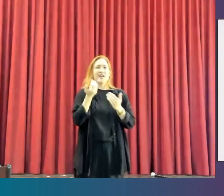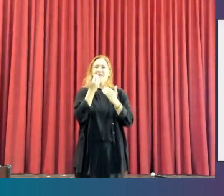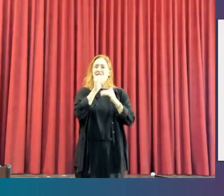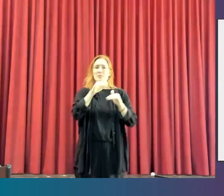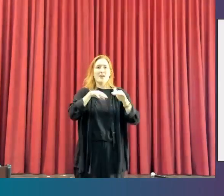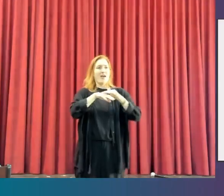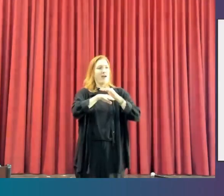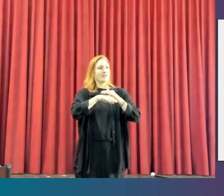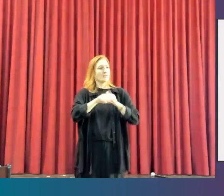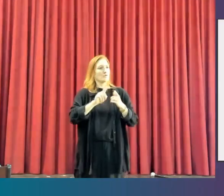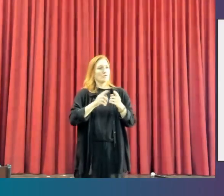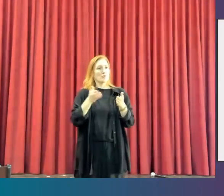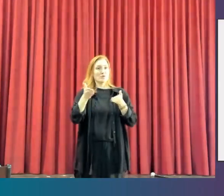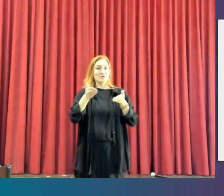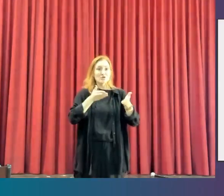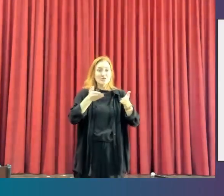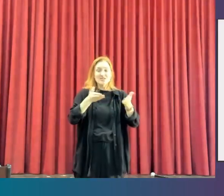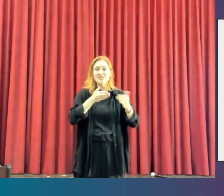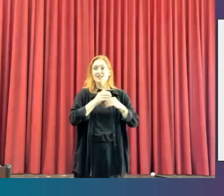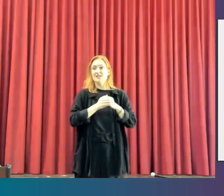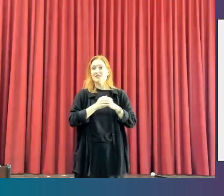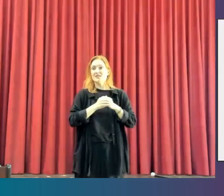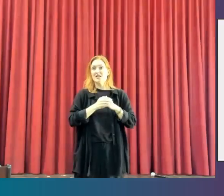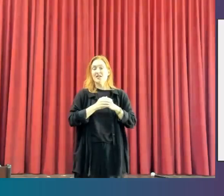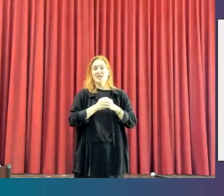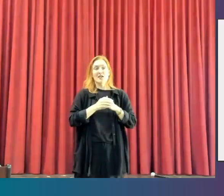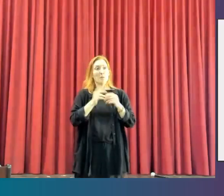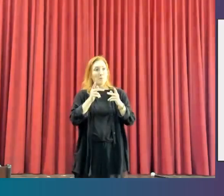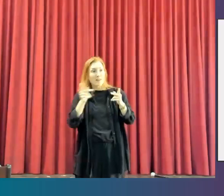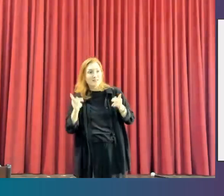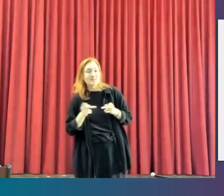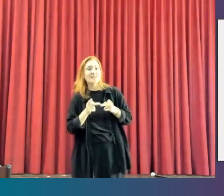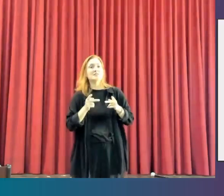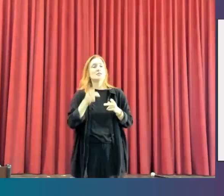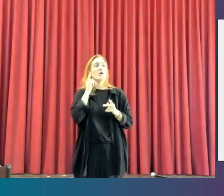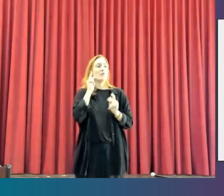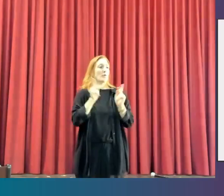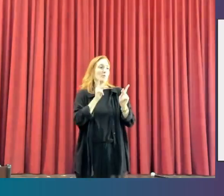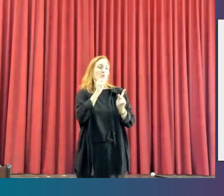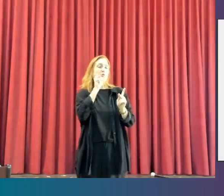and facilities for those households with minor children.